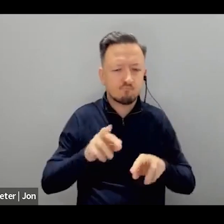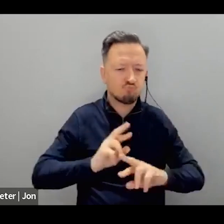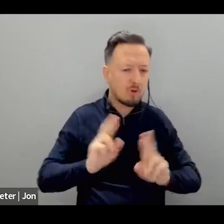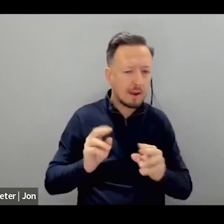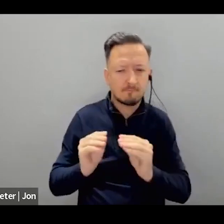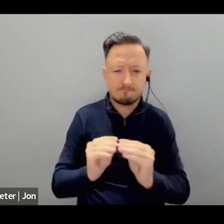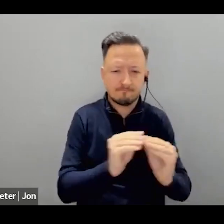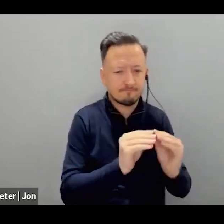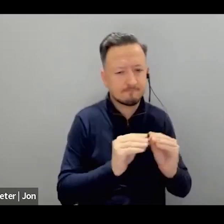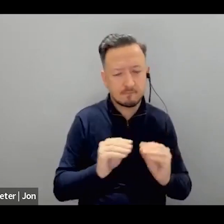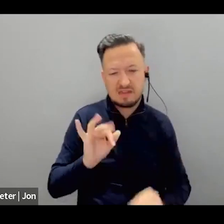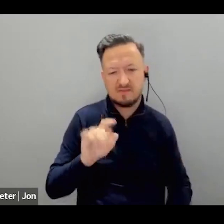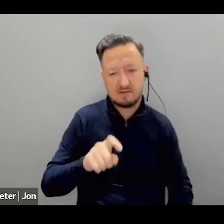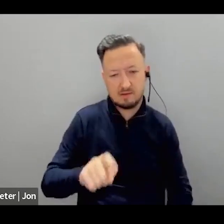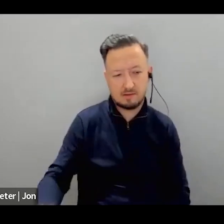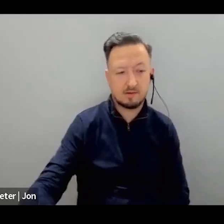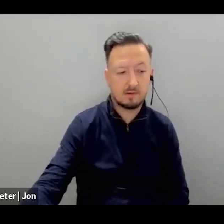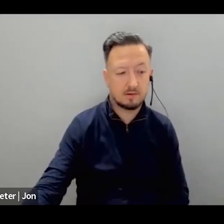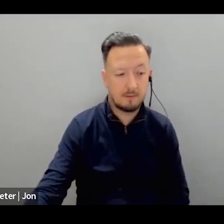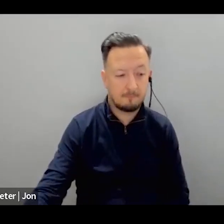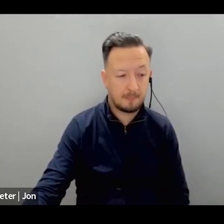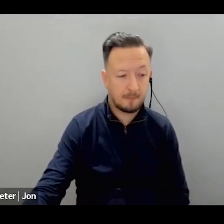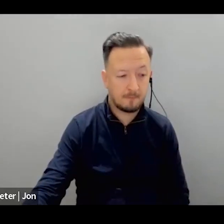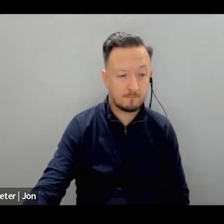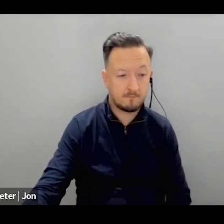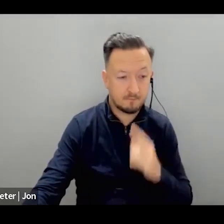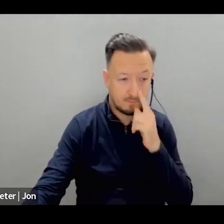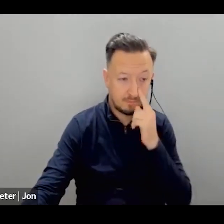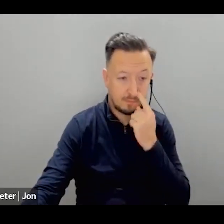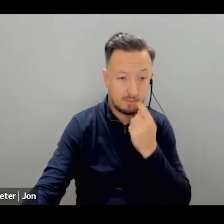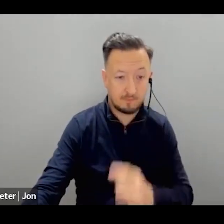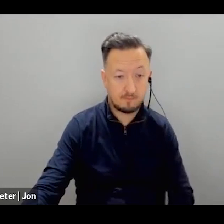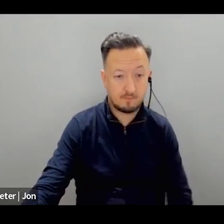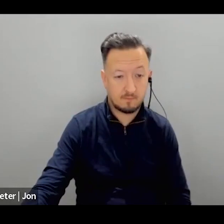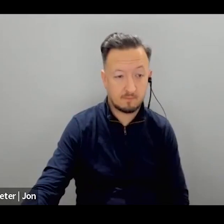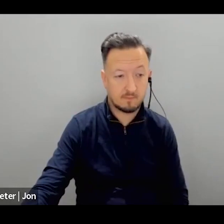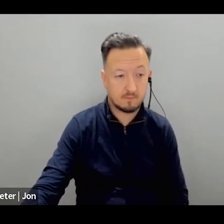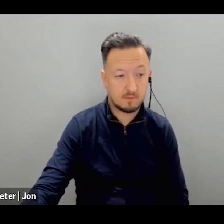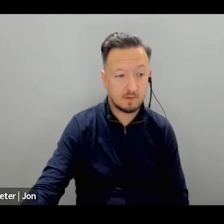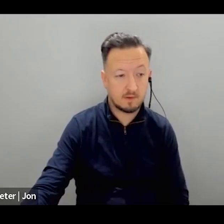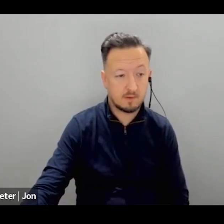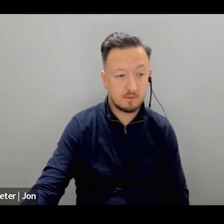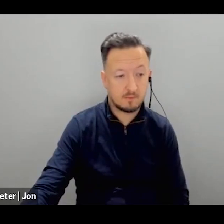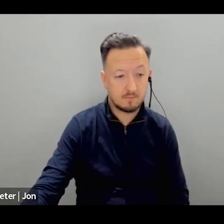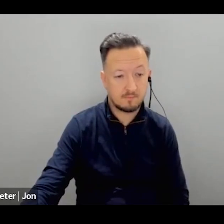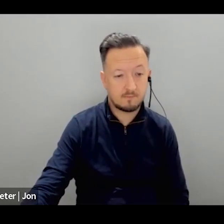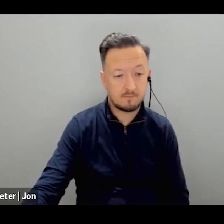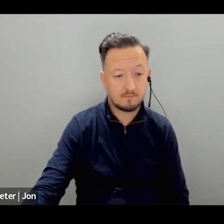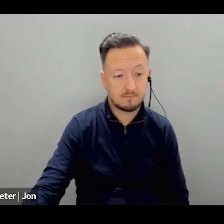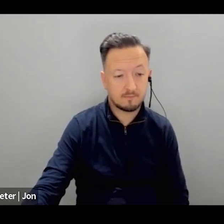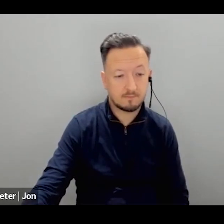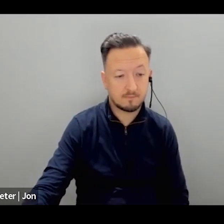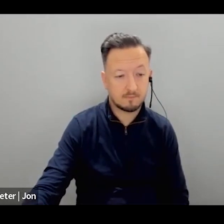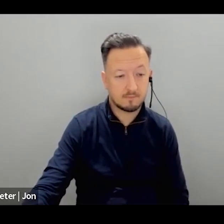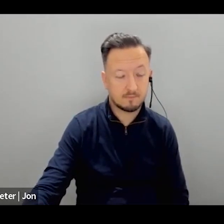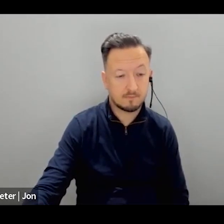mitigate as necessary. We have a question for Clay from social media.